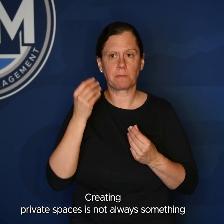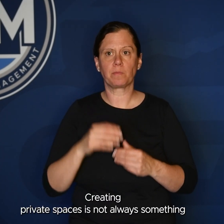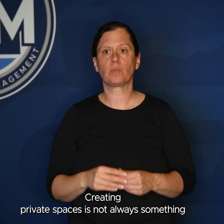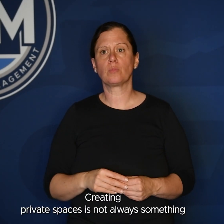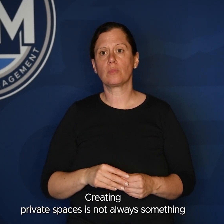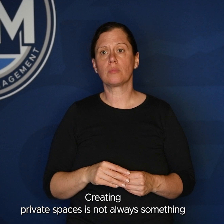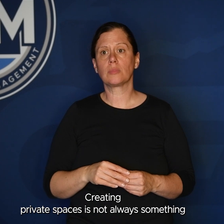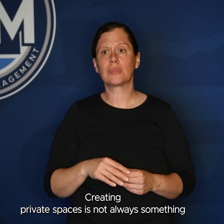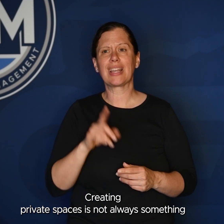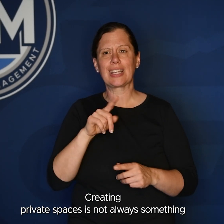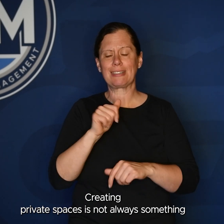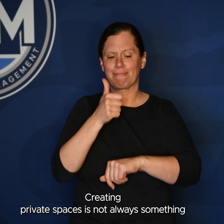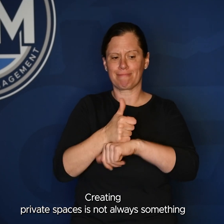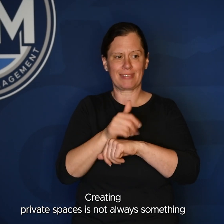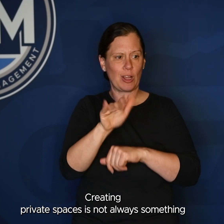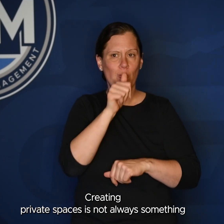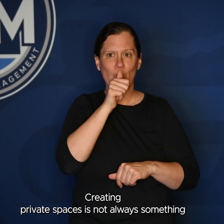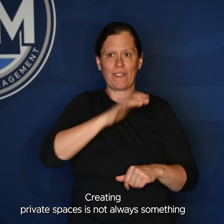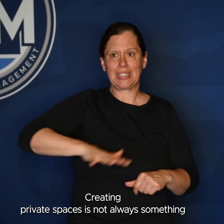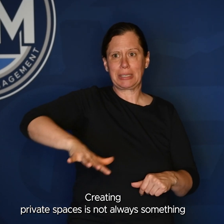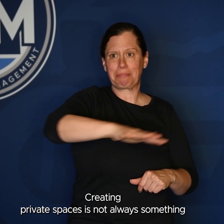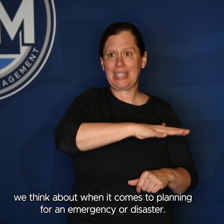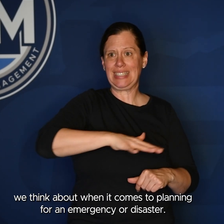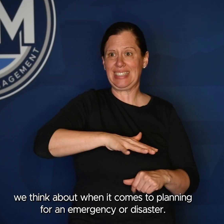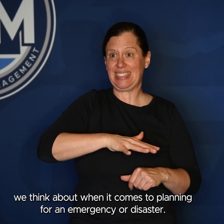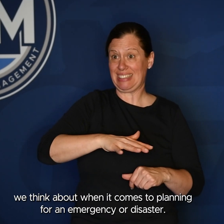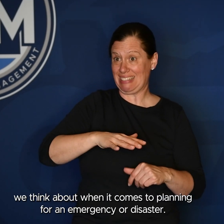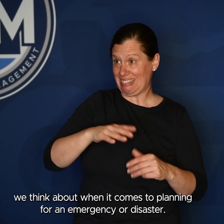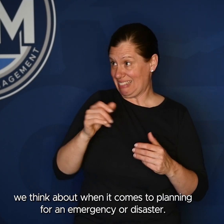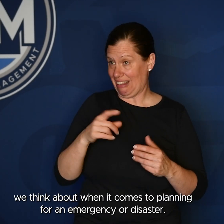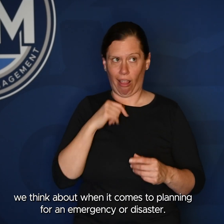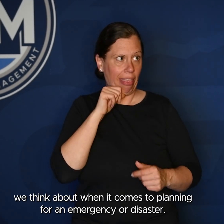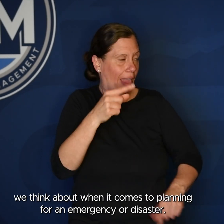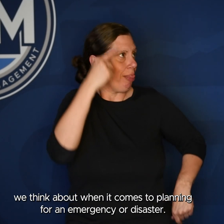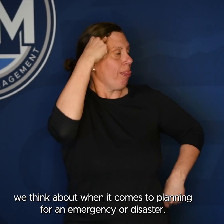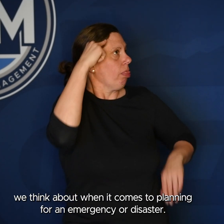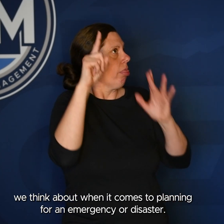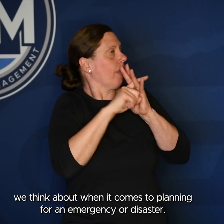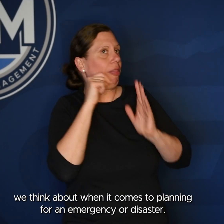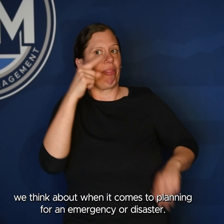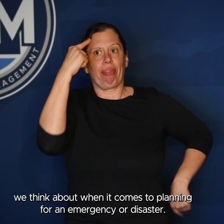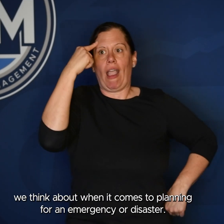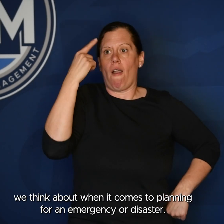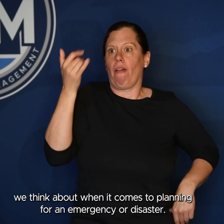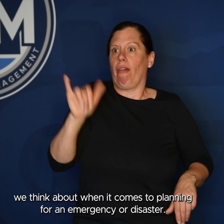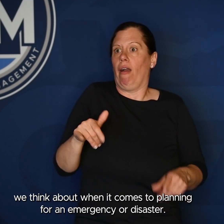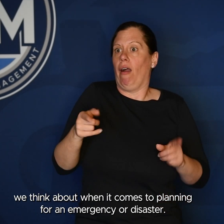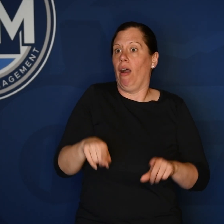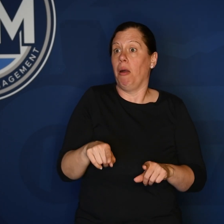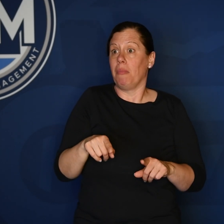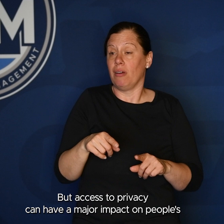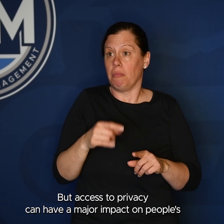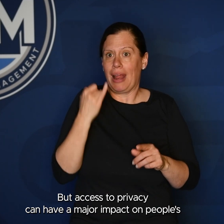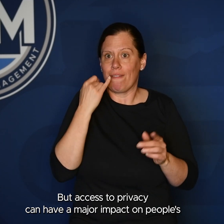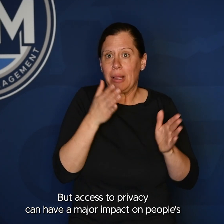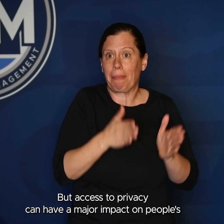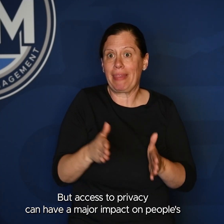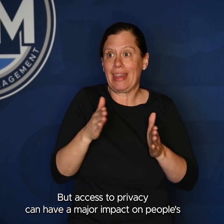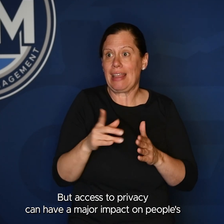Creating private spaces is not always something we think about when it comes to planning for an emergency or disaster, but access to